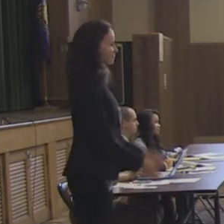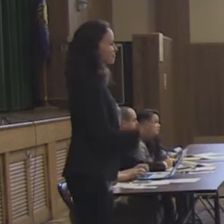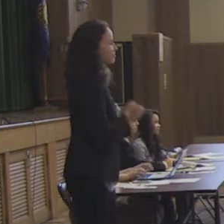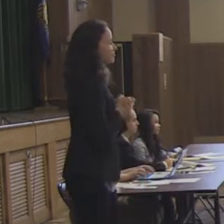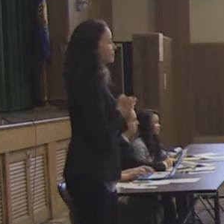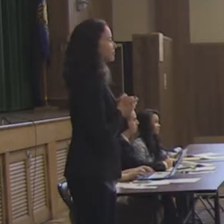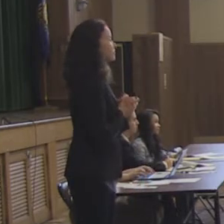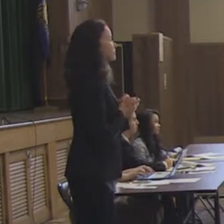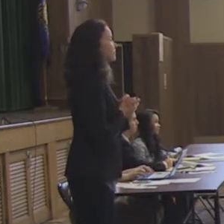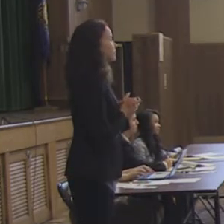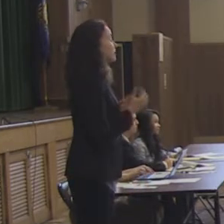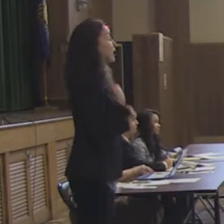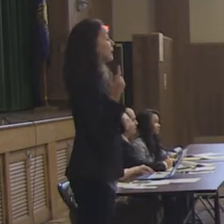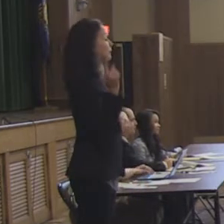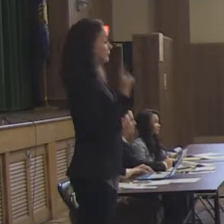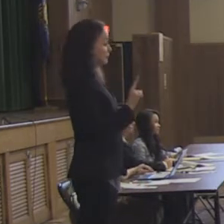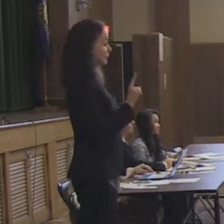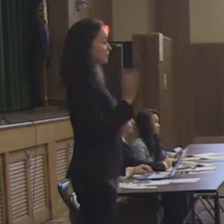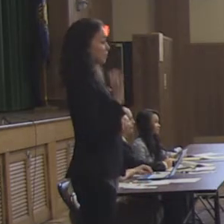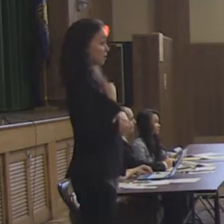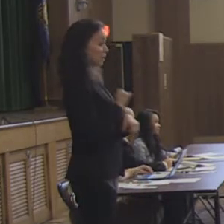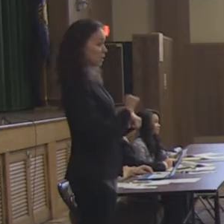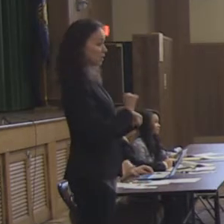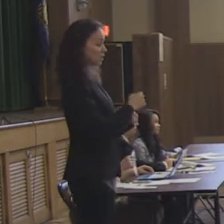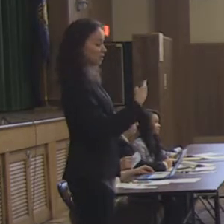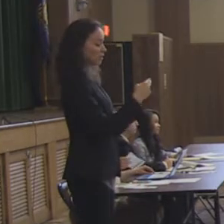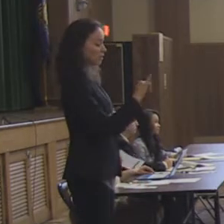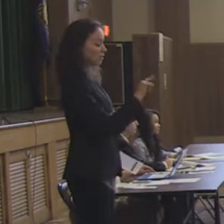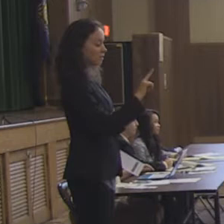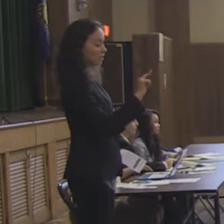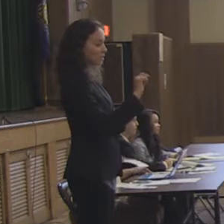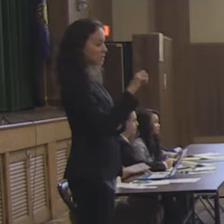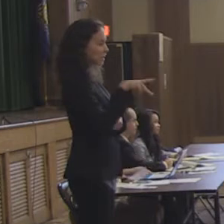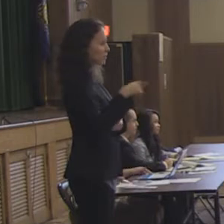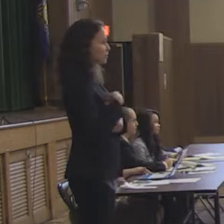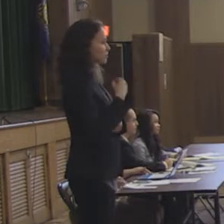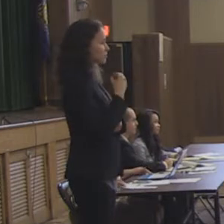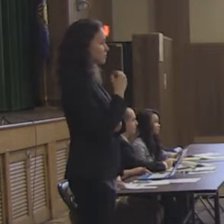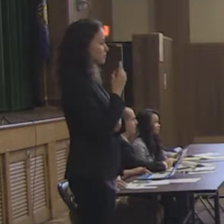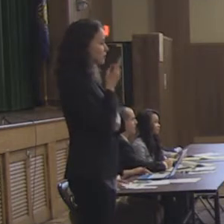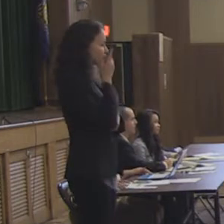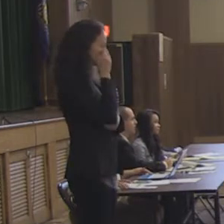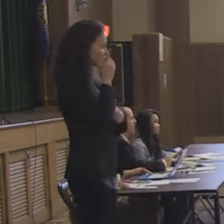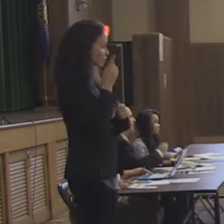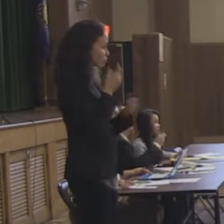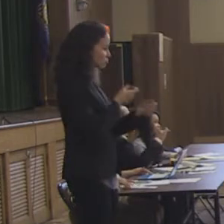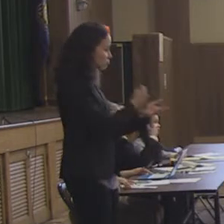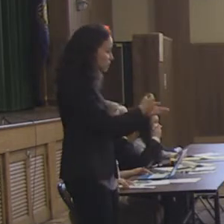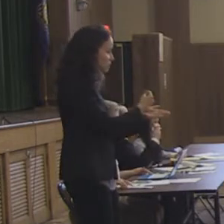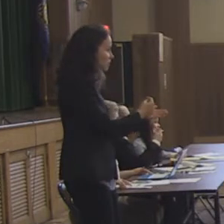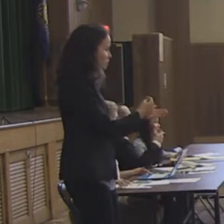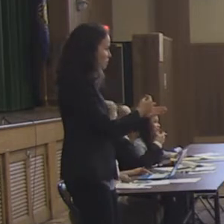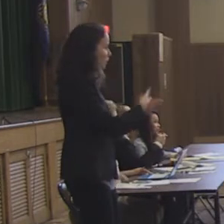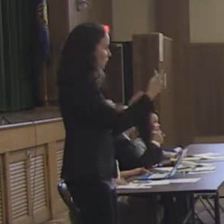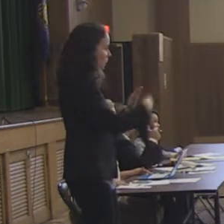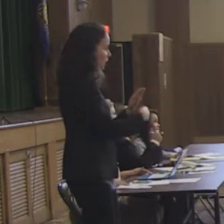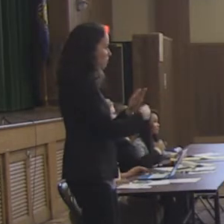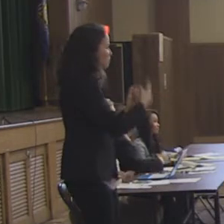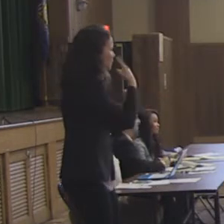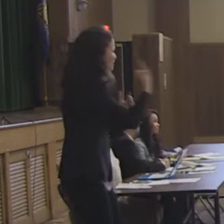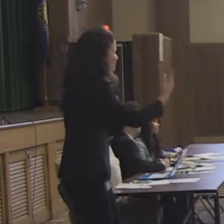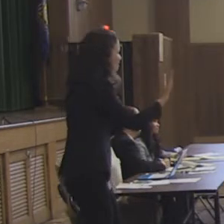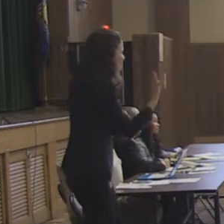I came here because I worked at Hilltop, which was a residential treatment program for close to two years. And can just,